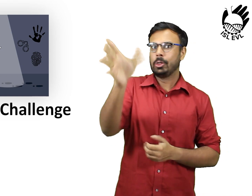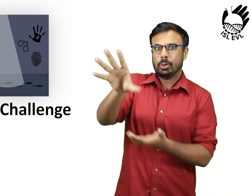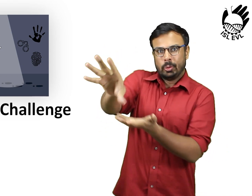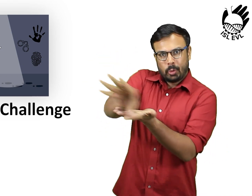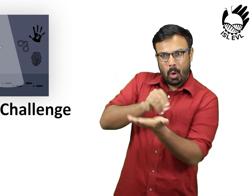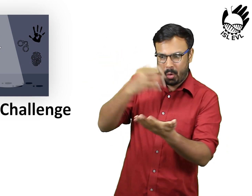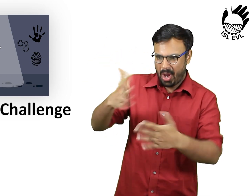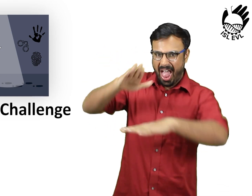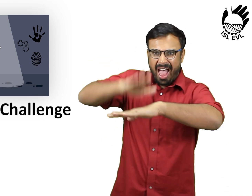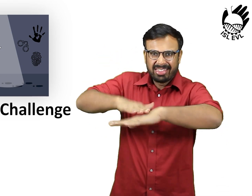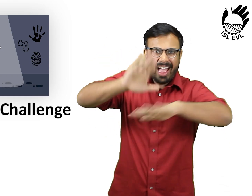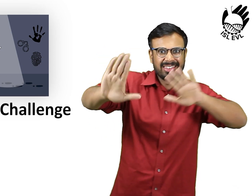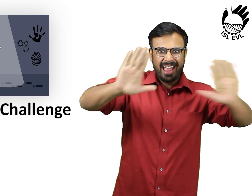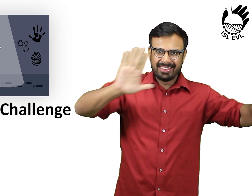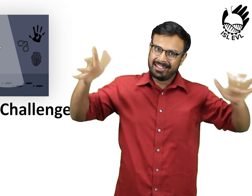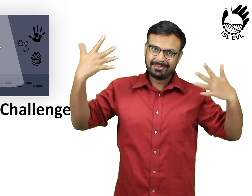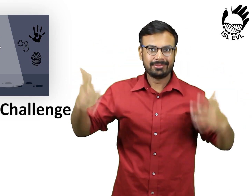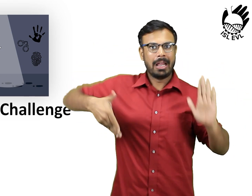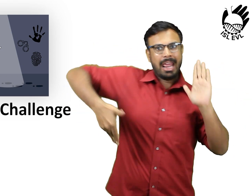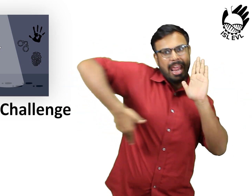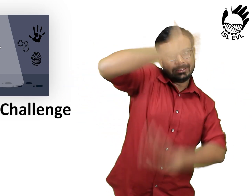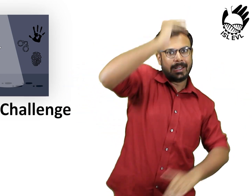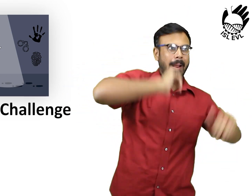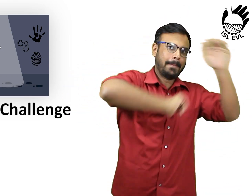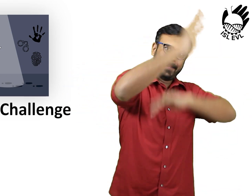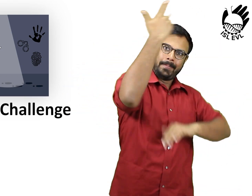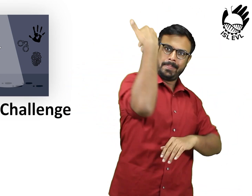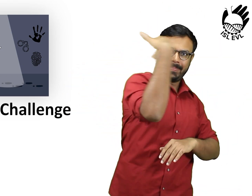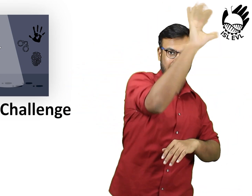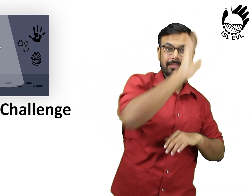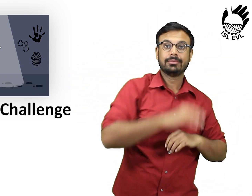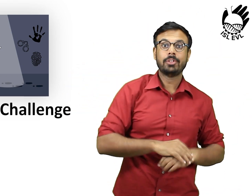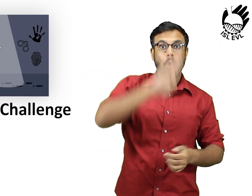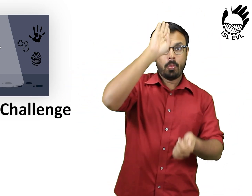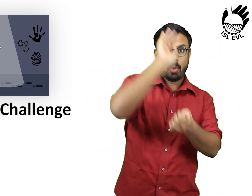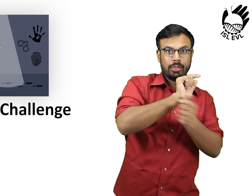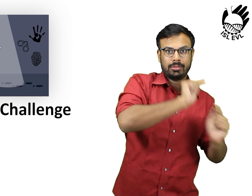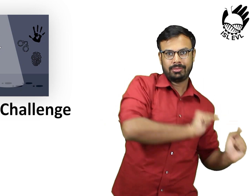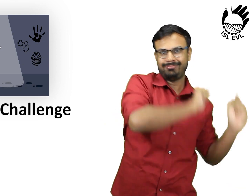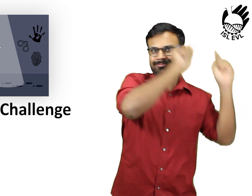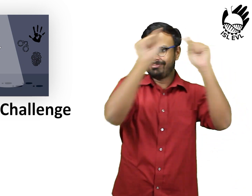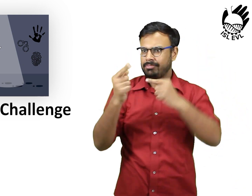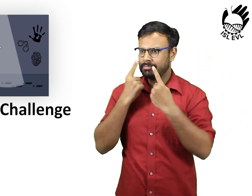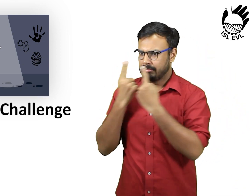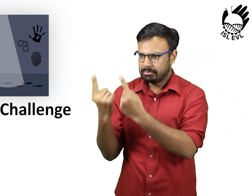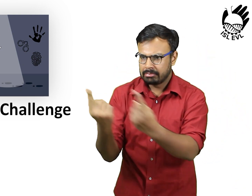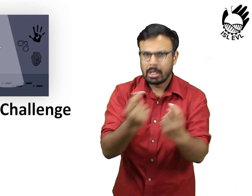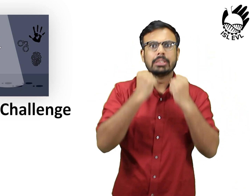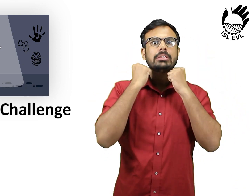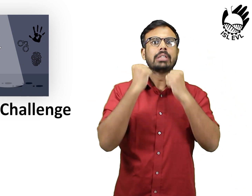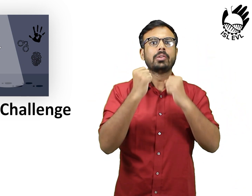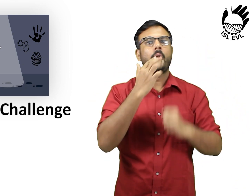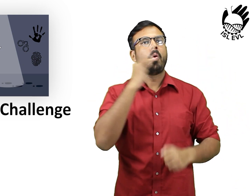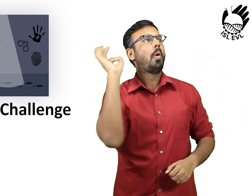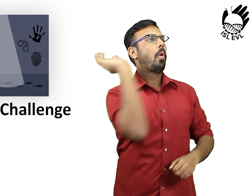The word forensic means to observe and make conclusions on the basis of clear